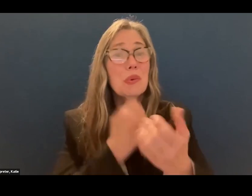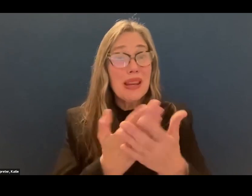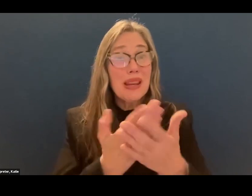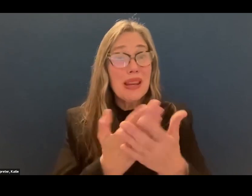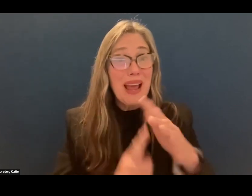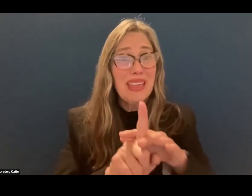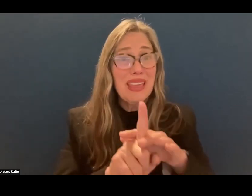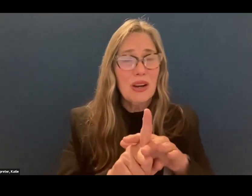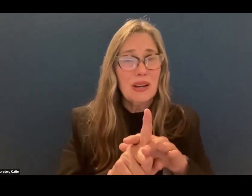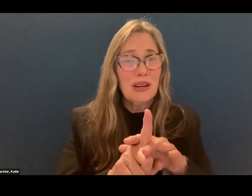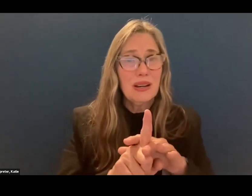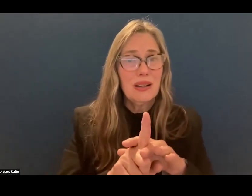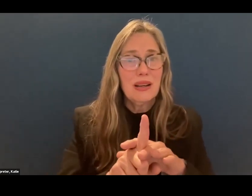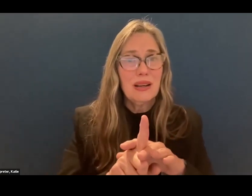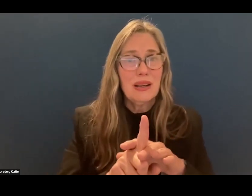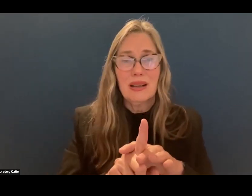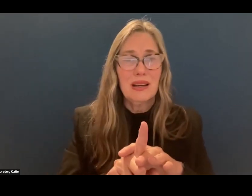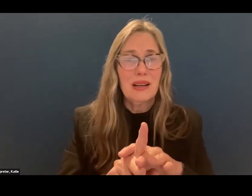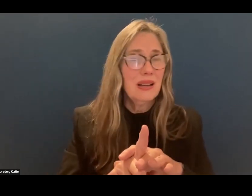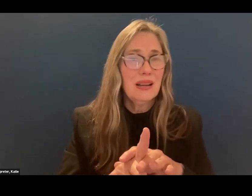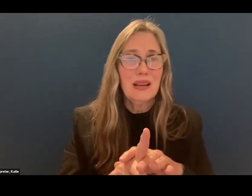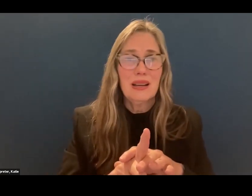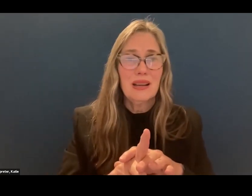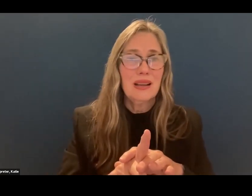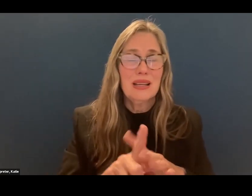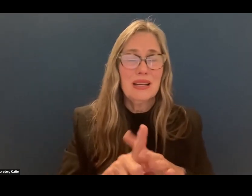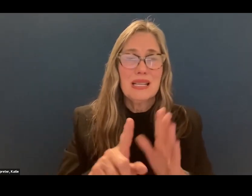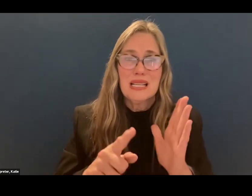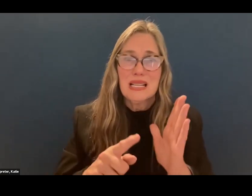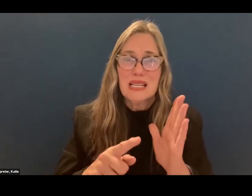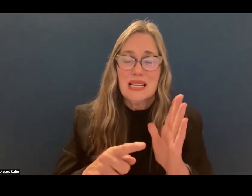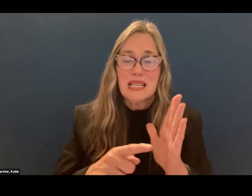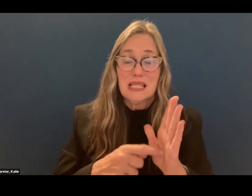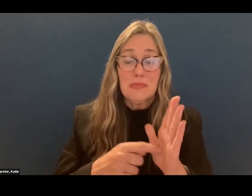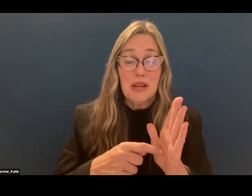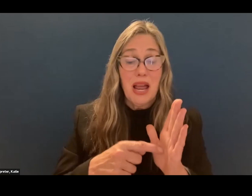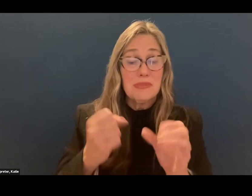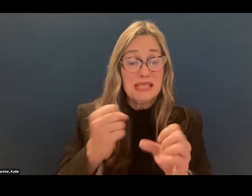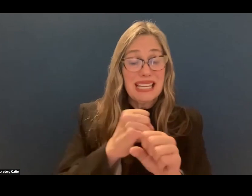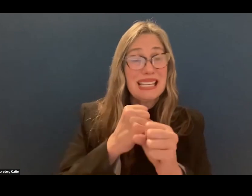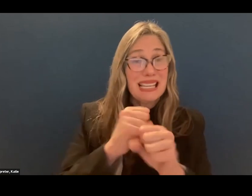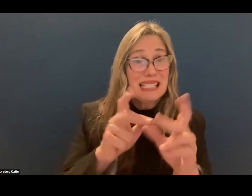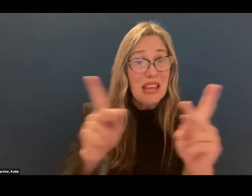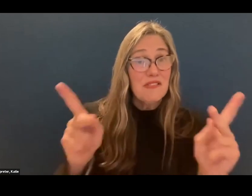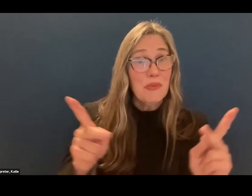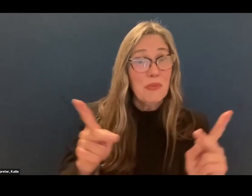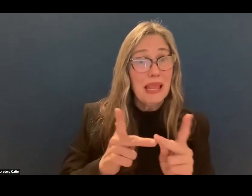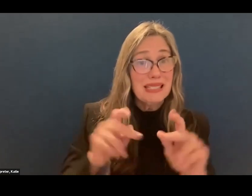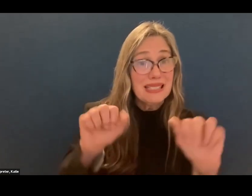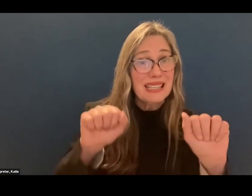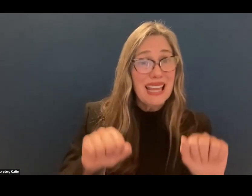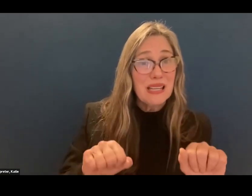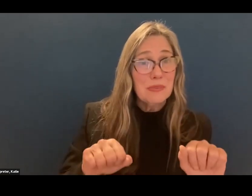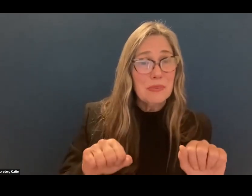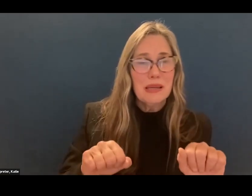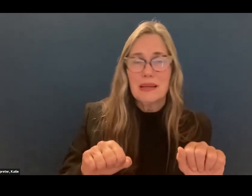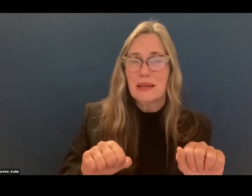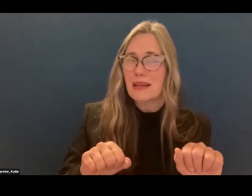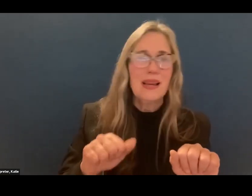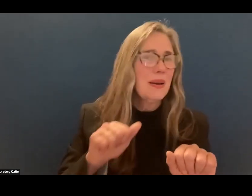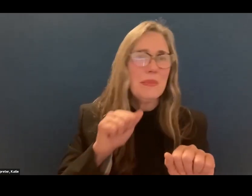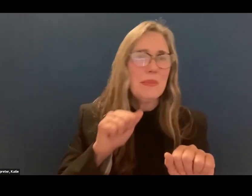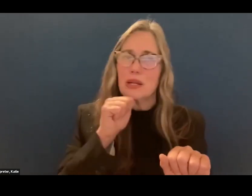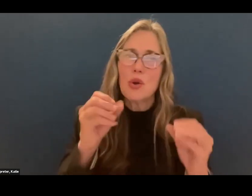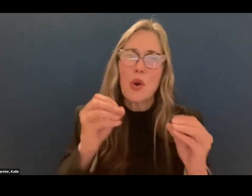know, this is sometimes a safe place for kids, but it's no longer a safe